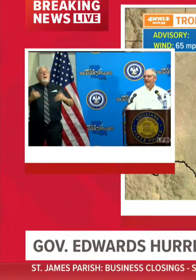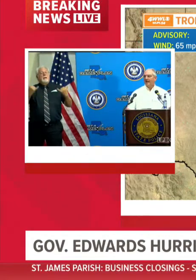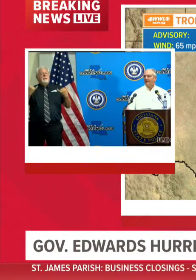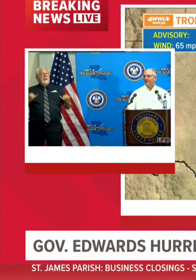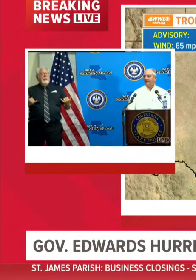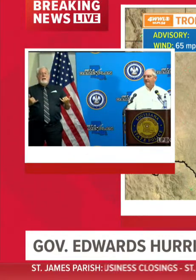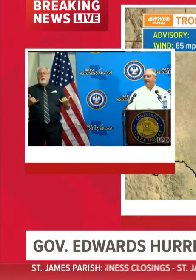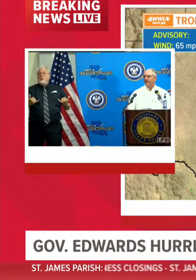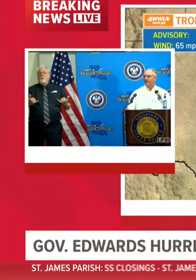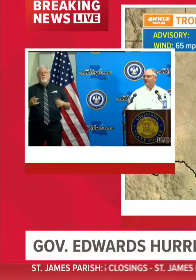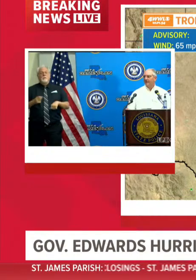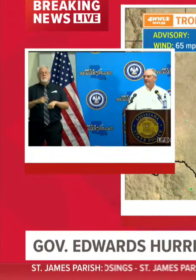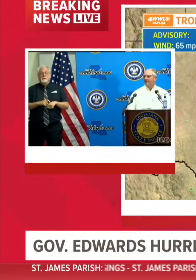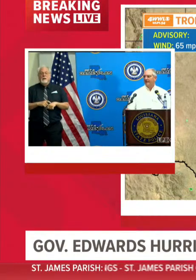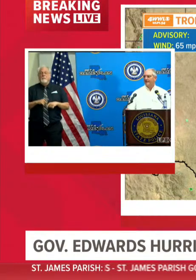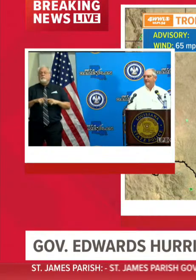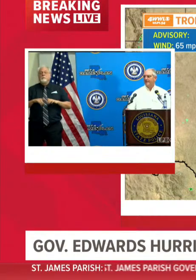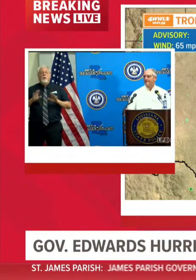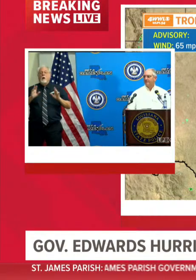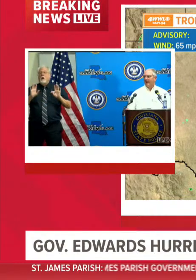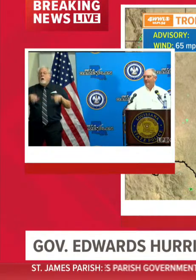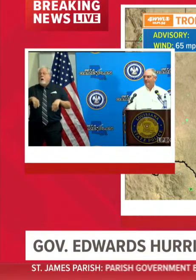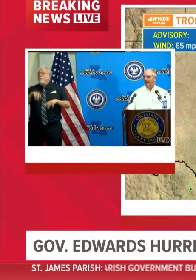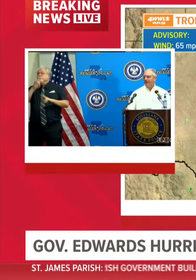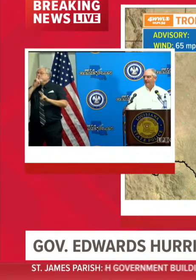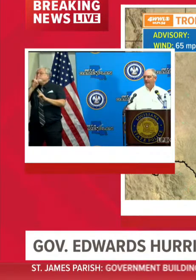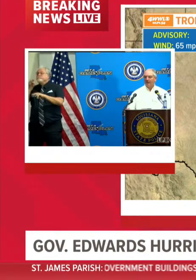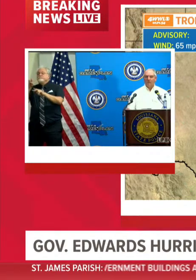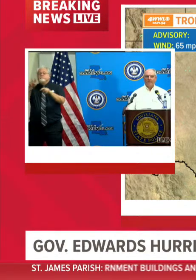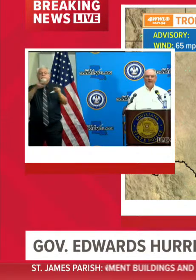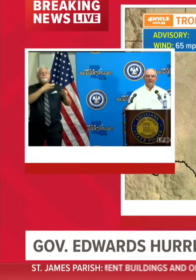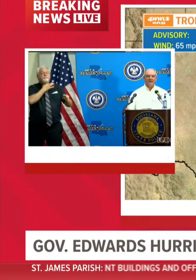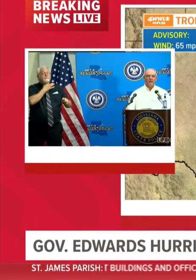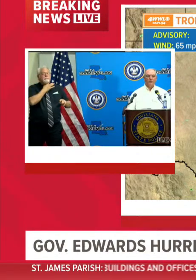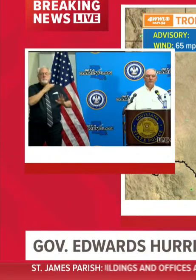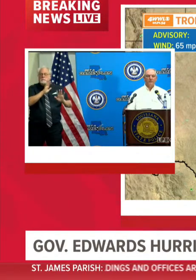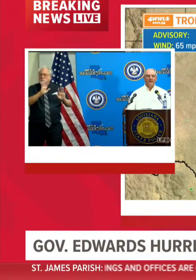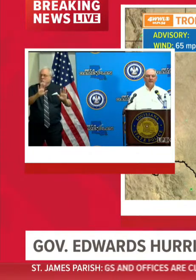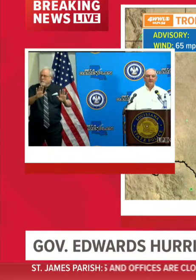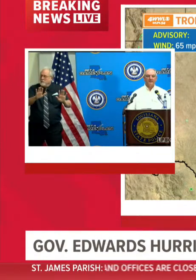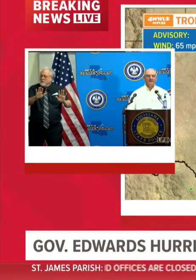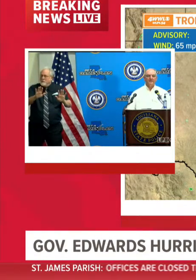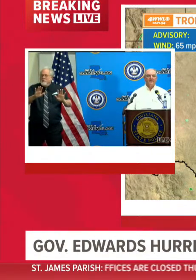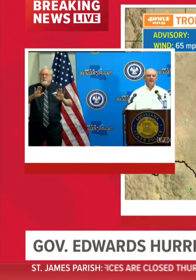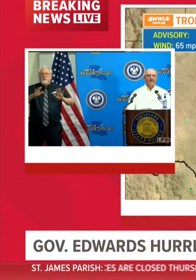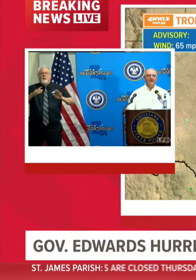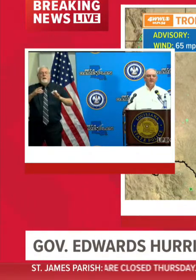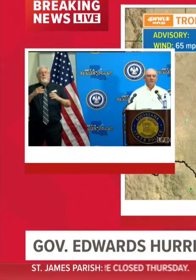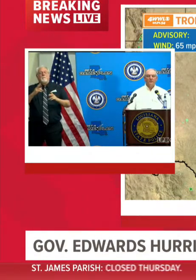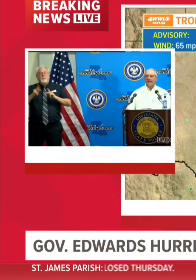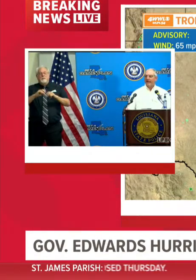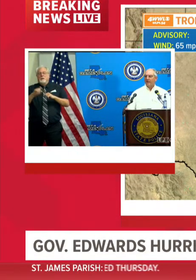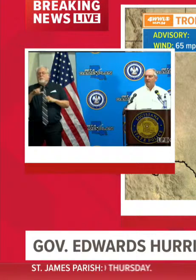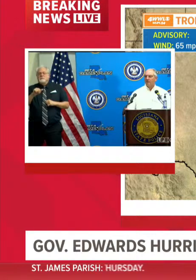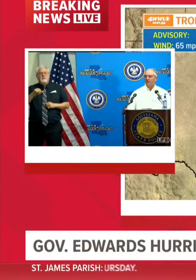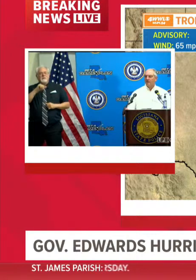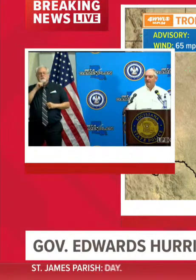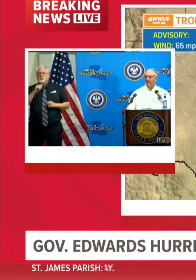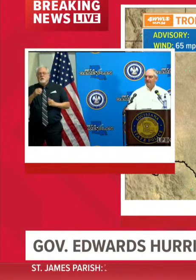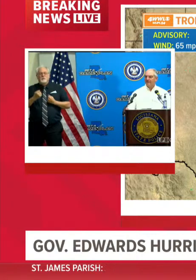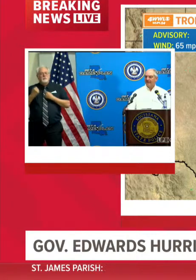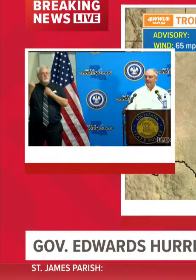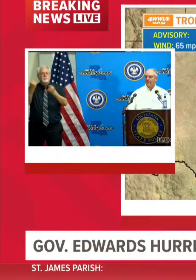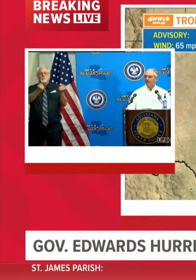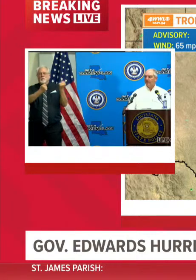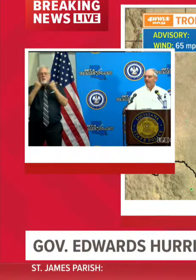is not the time to go sightseeing. I'm appealing to everybody in Louisiana, don't get out on the road